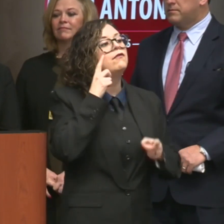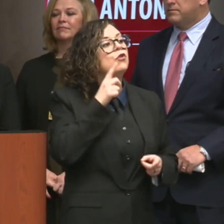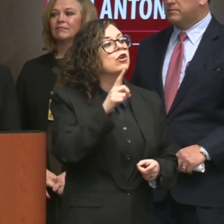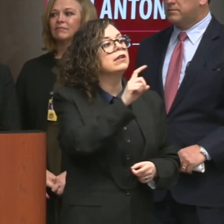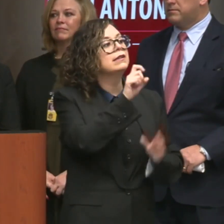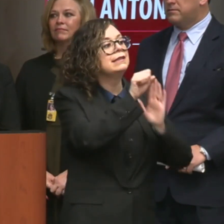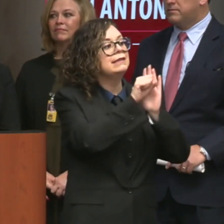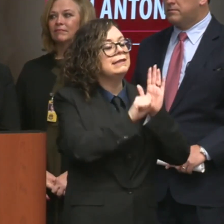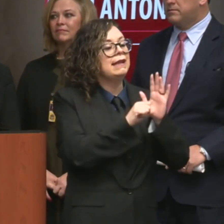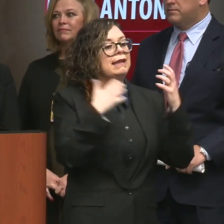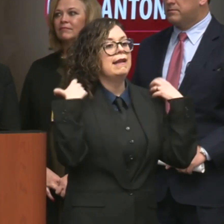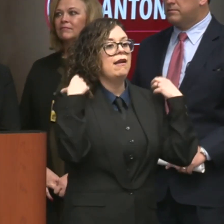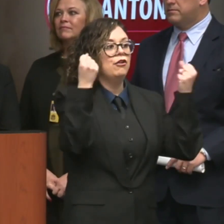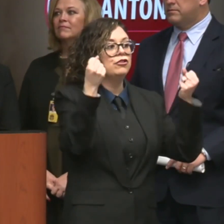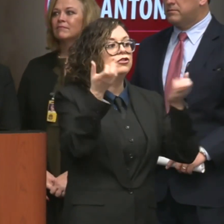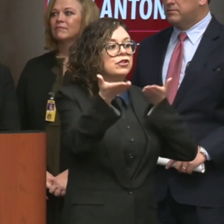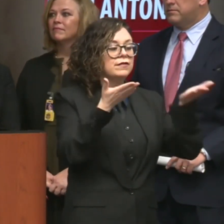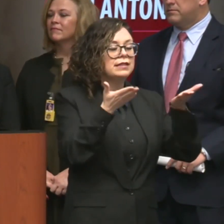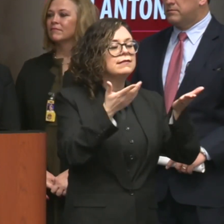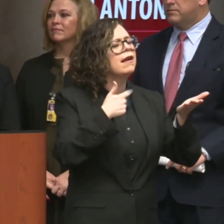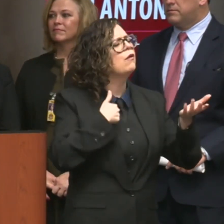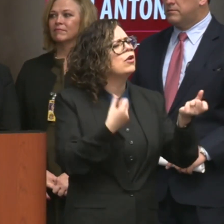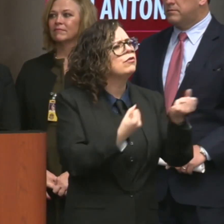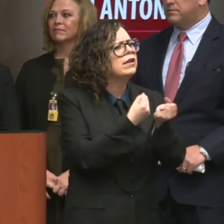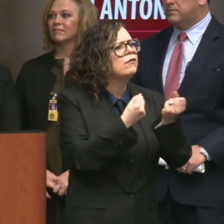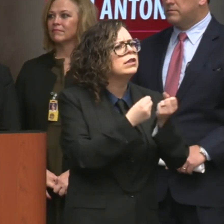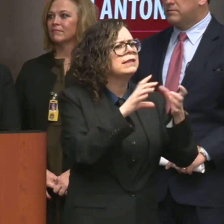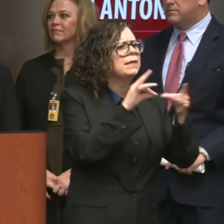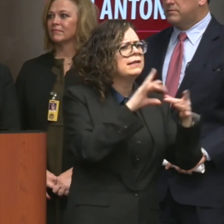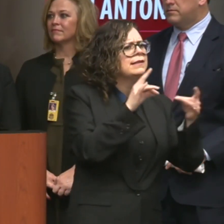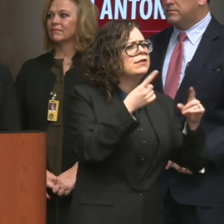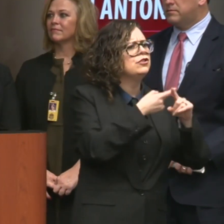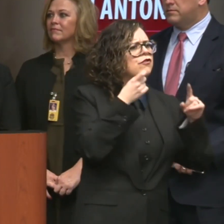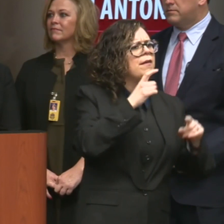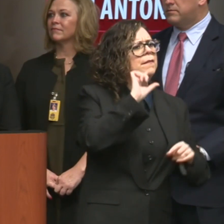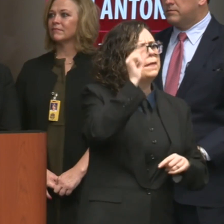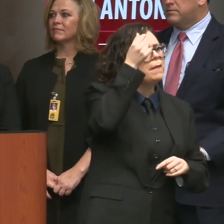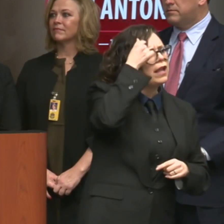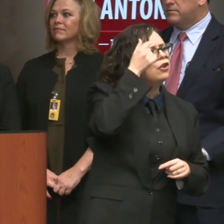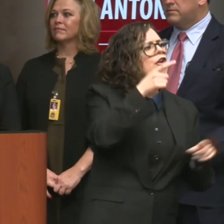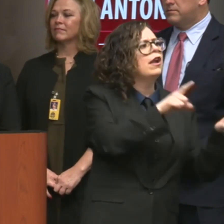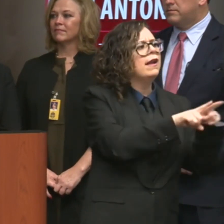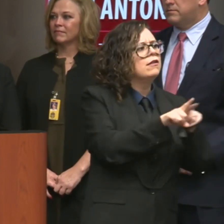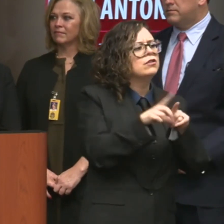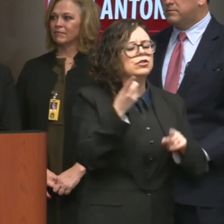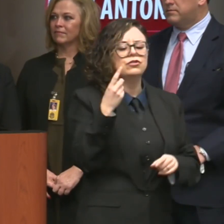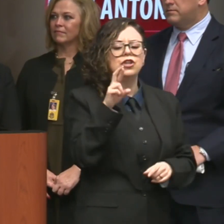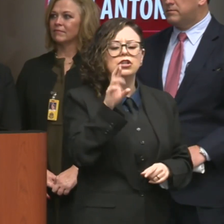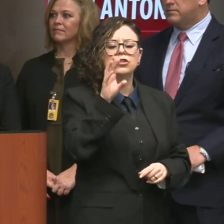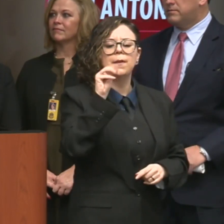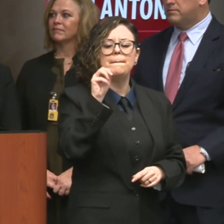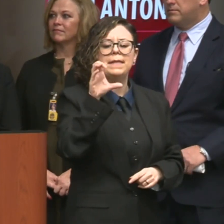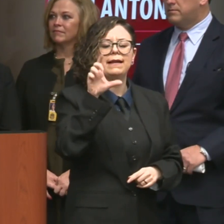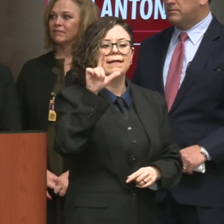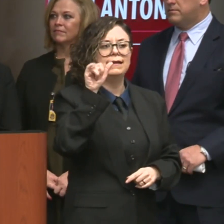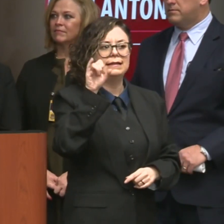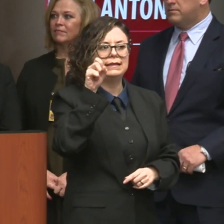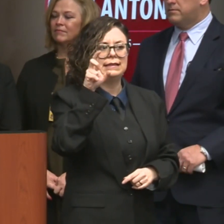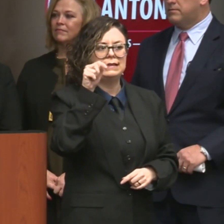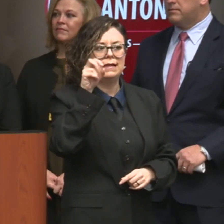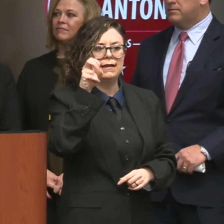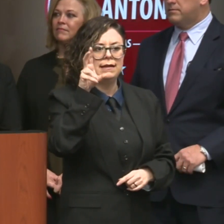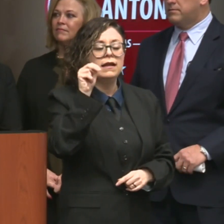messages that you've heard so far from the Mayor and from Dr. McQuiston. And that is, we have prepared